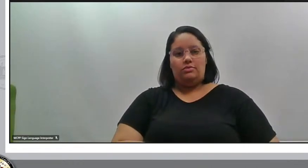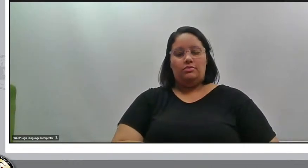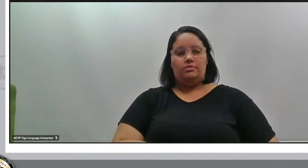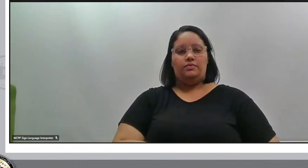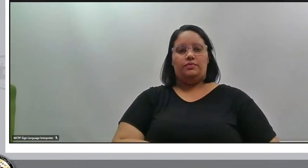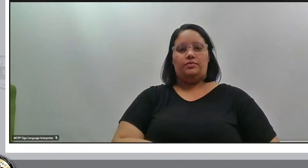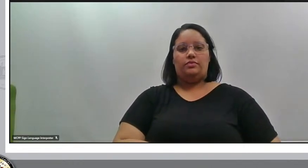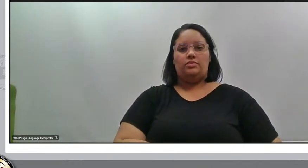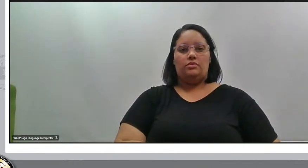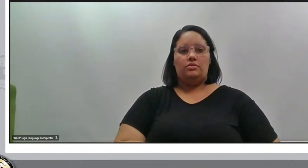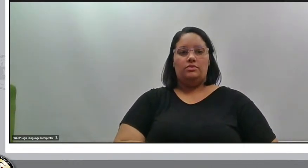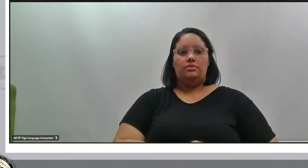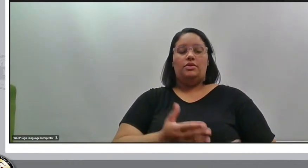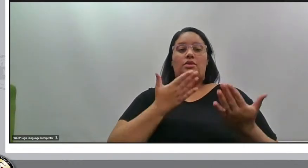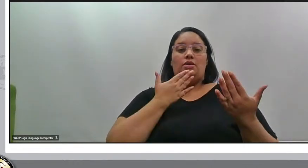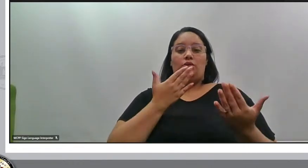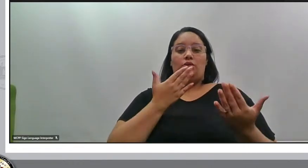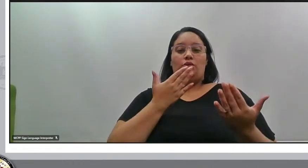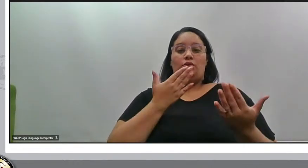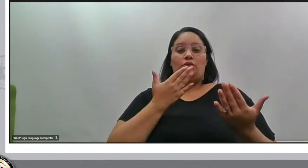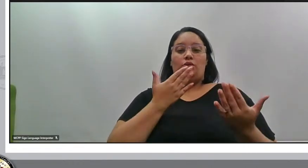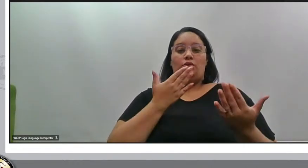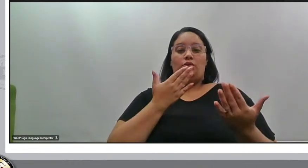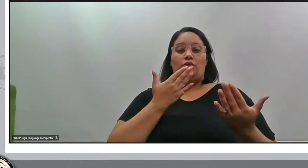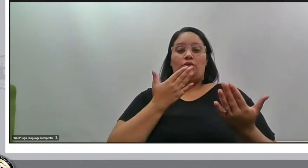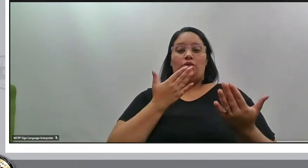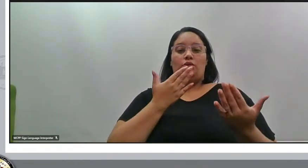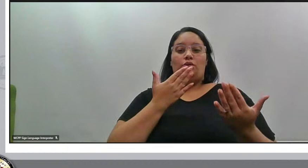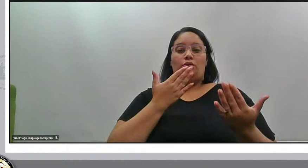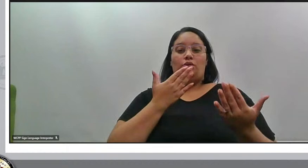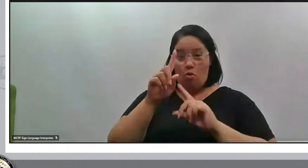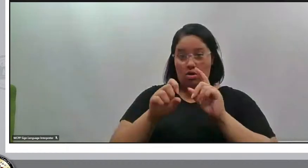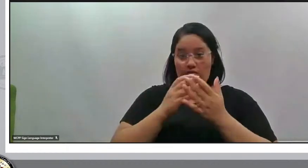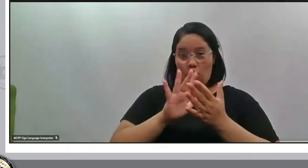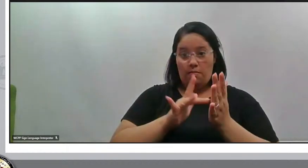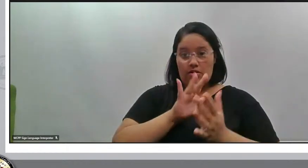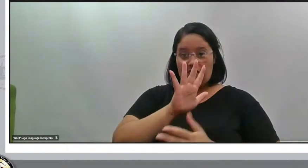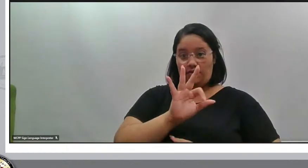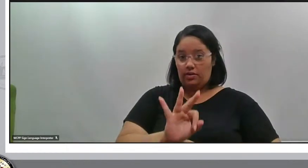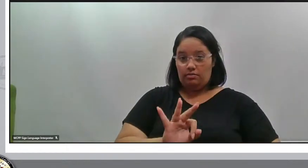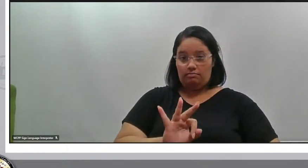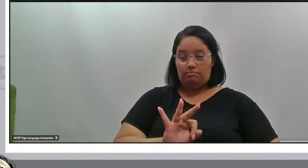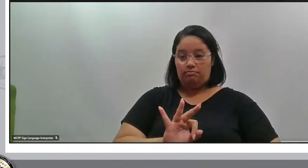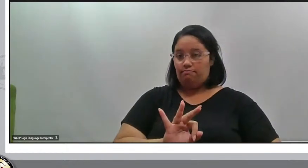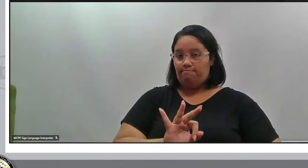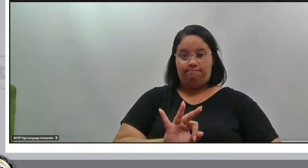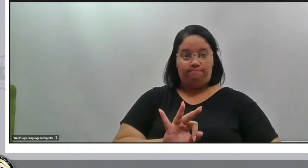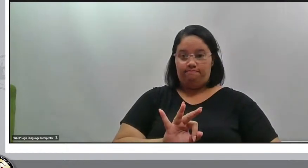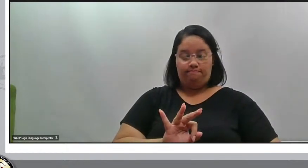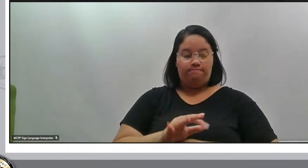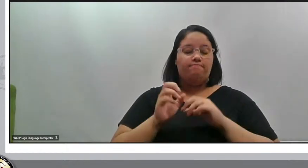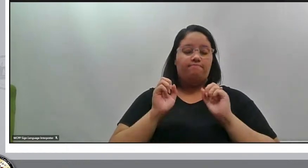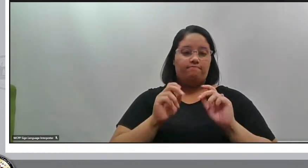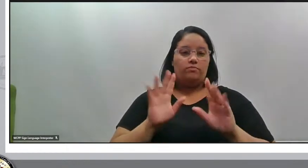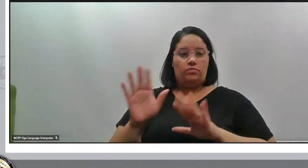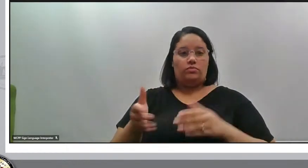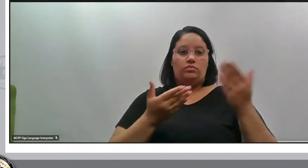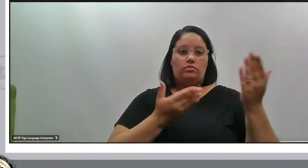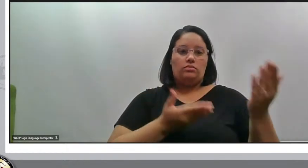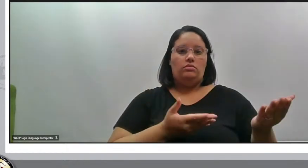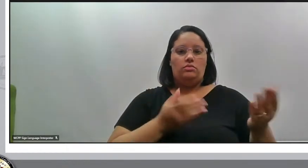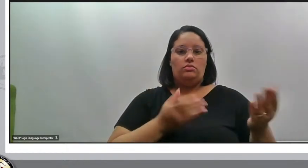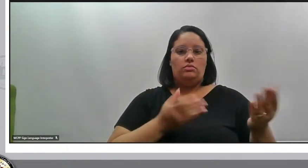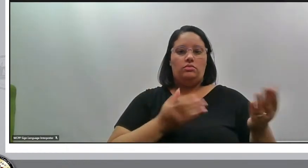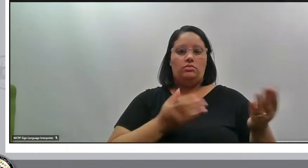Thank you, members, for your questions. Any other questions on page 53? Does not appear so. So I'll hand over to the speaker